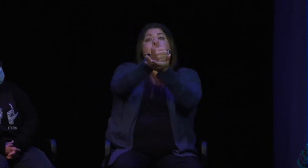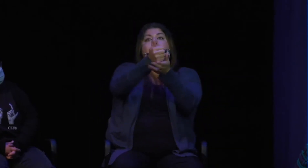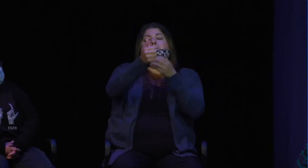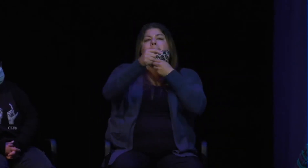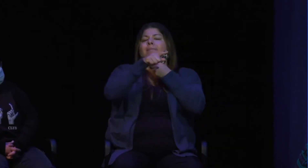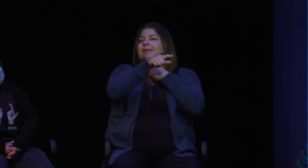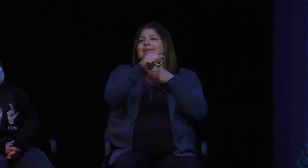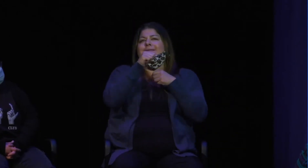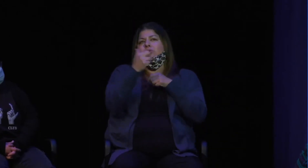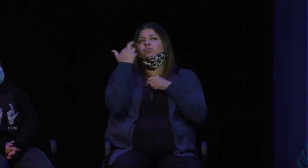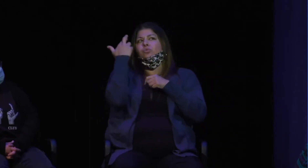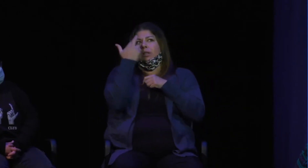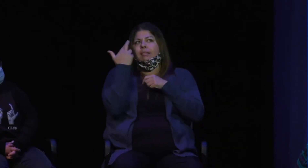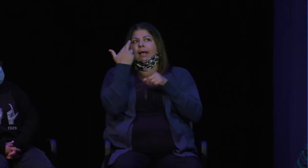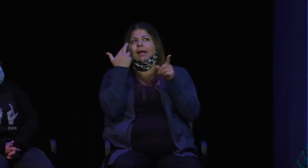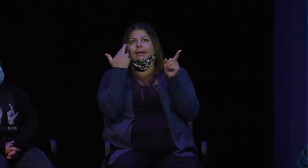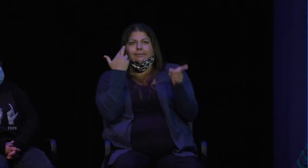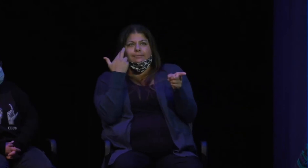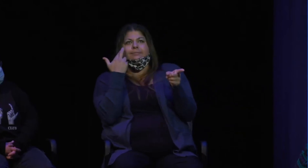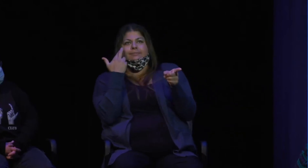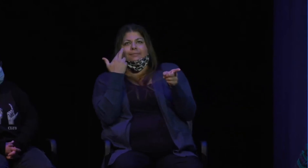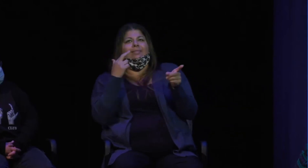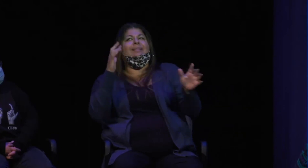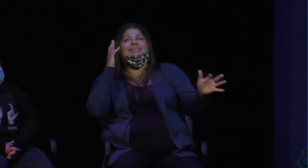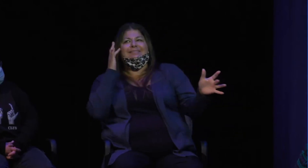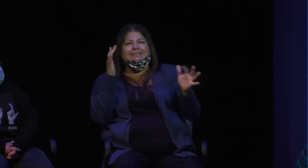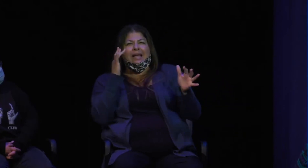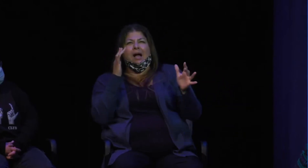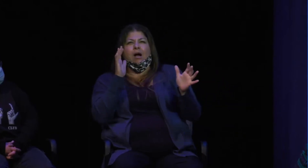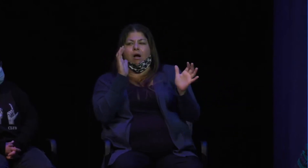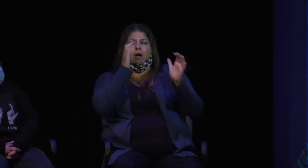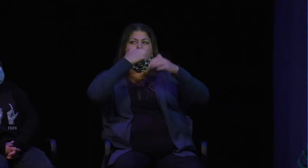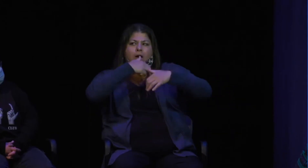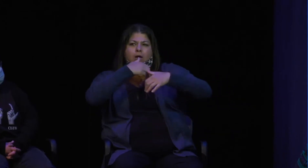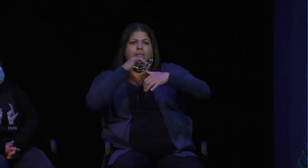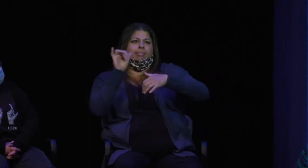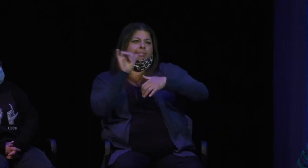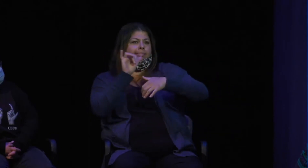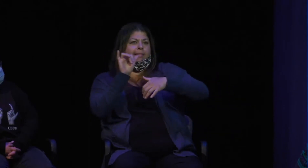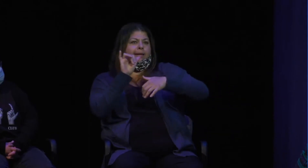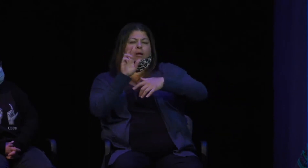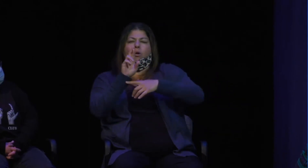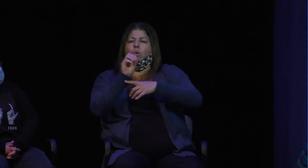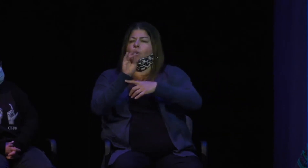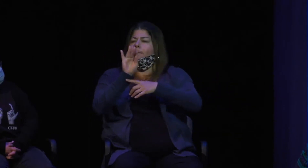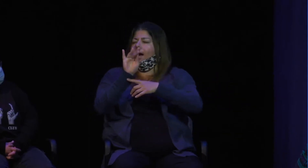He thought he was going to get this surgery and it was going to help everything.